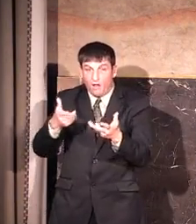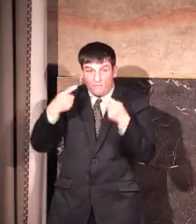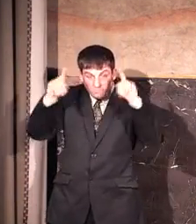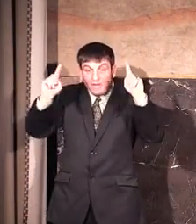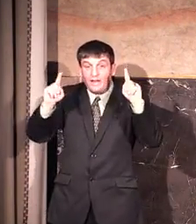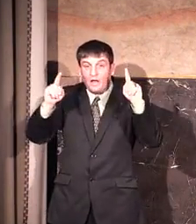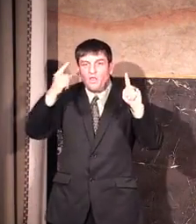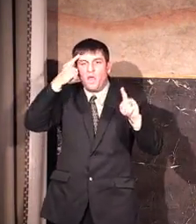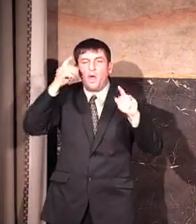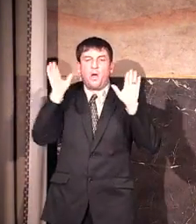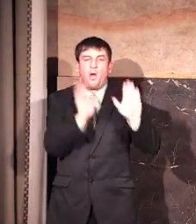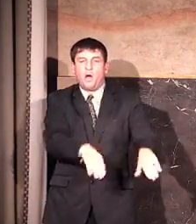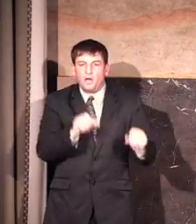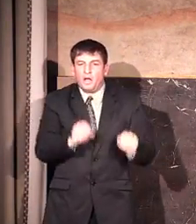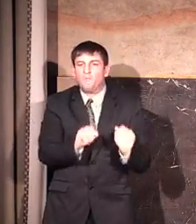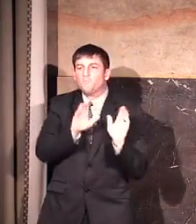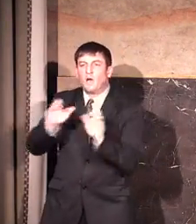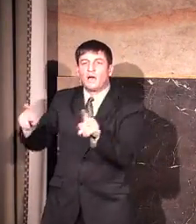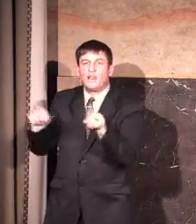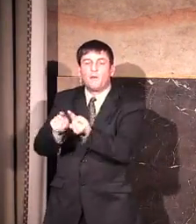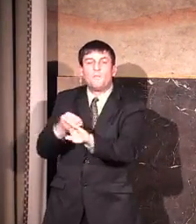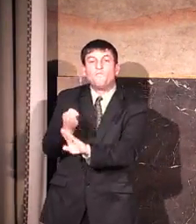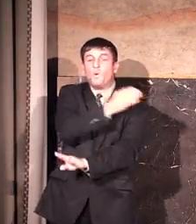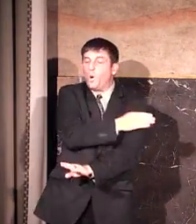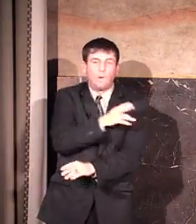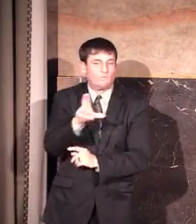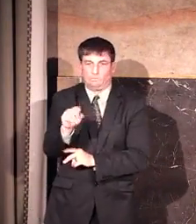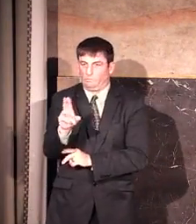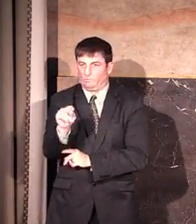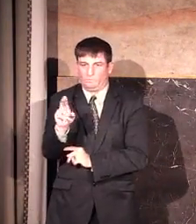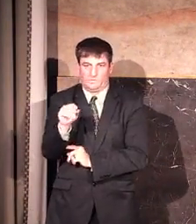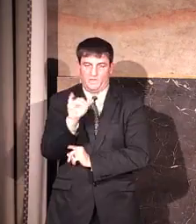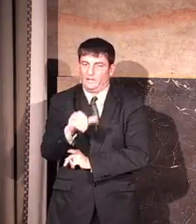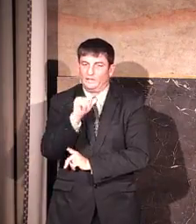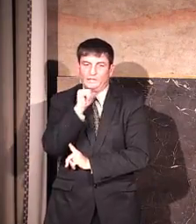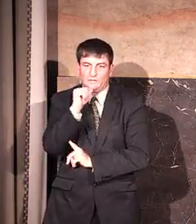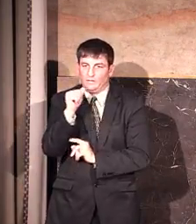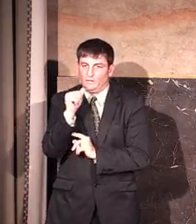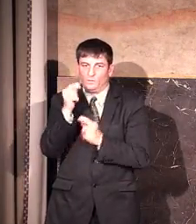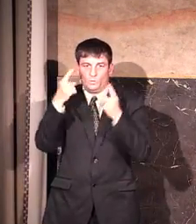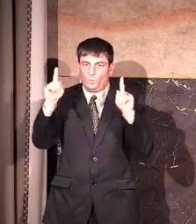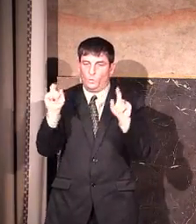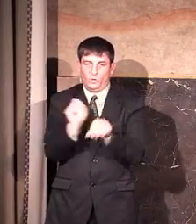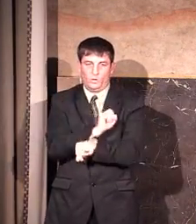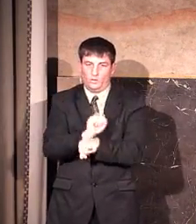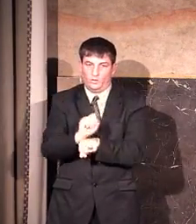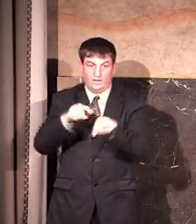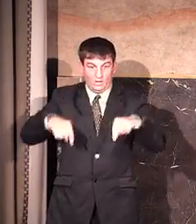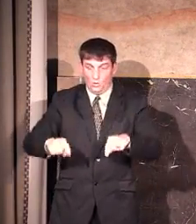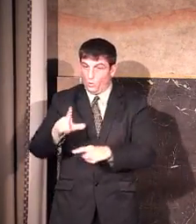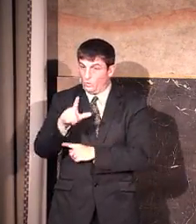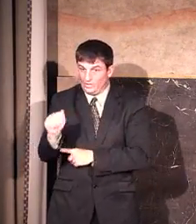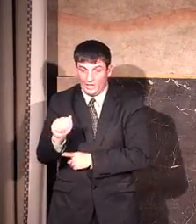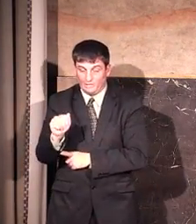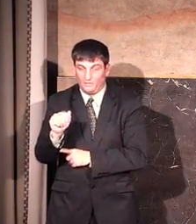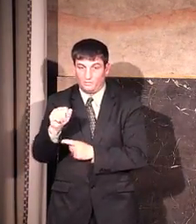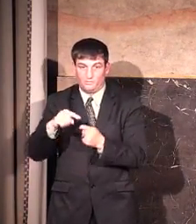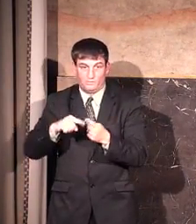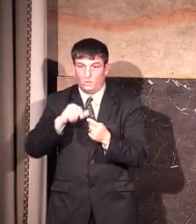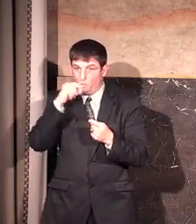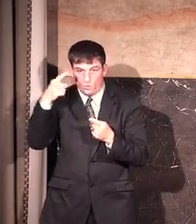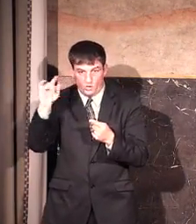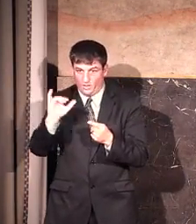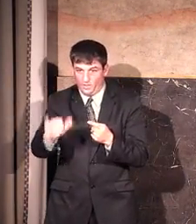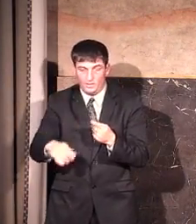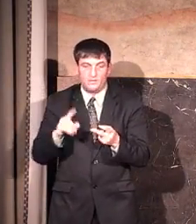they were doing before this pandemic started. That's just not the way this is going to work. Not here in Louisiana, not anywhere